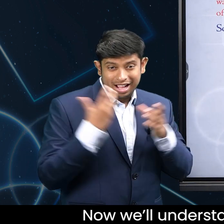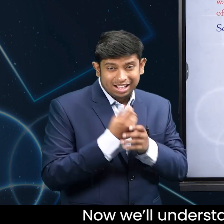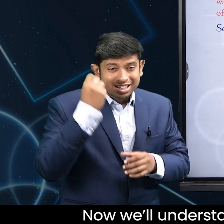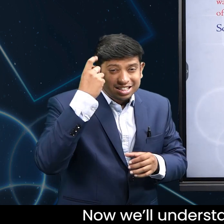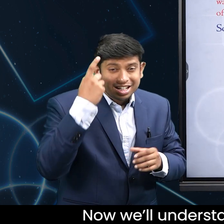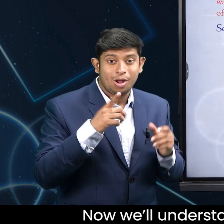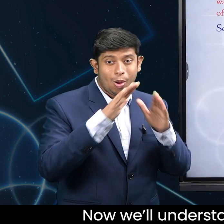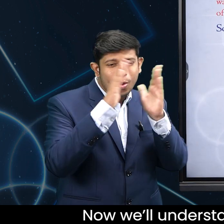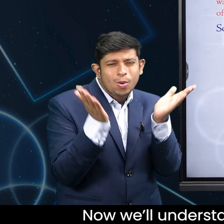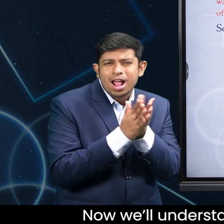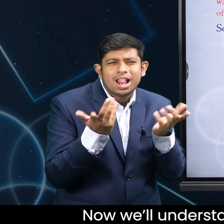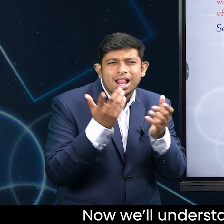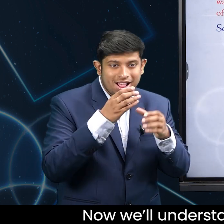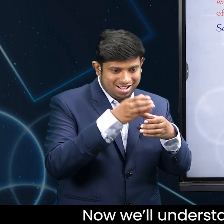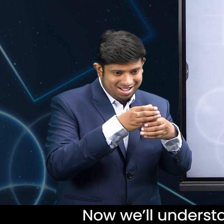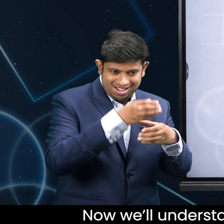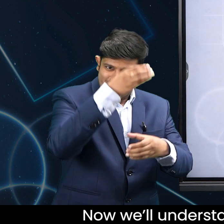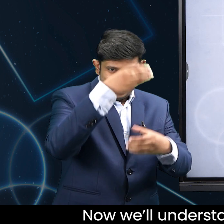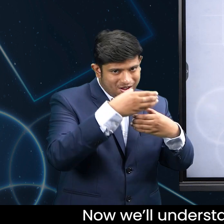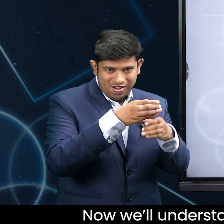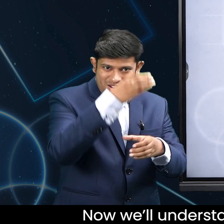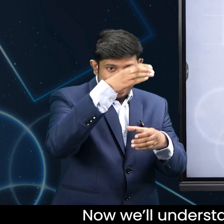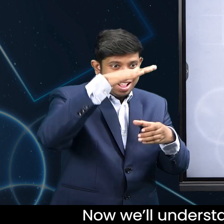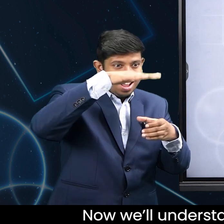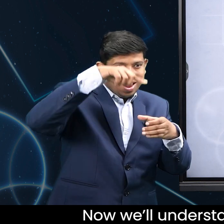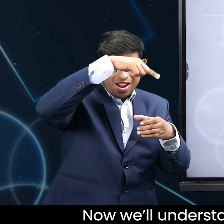Now, we will understand the total surface area of the cylinder.